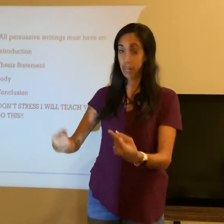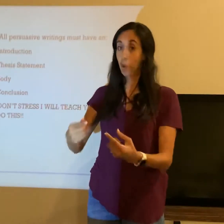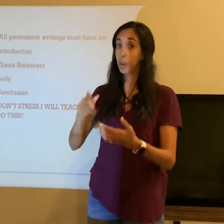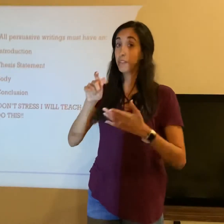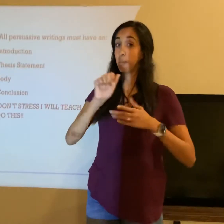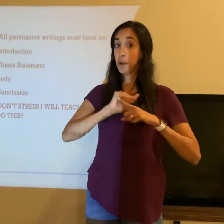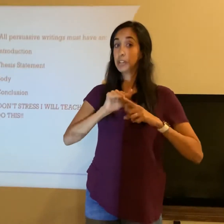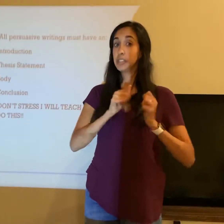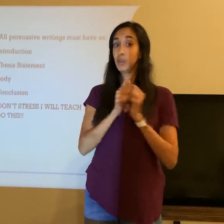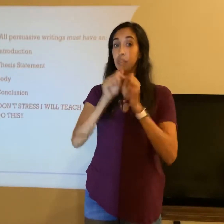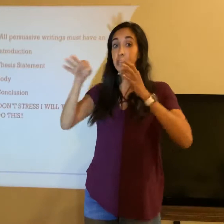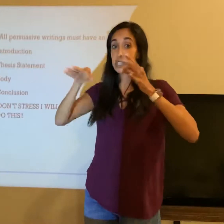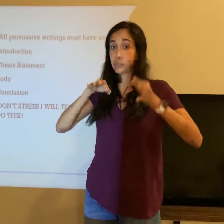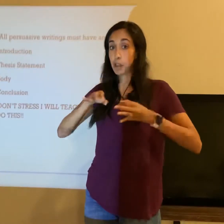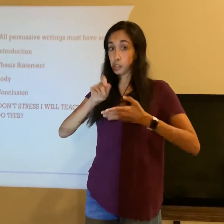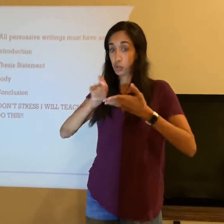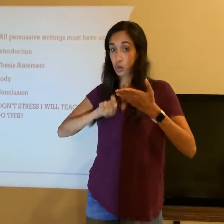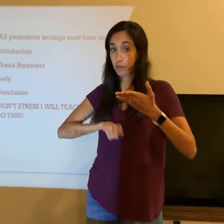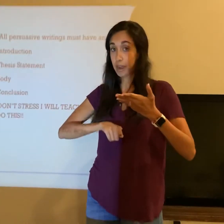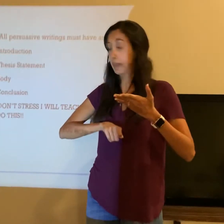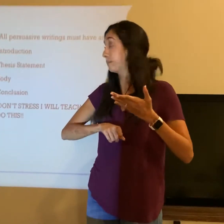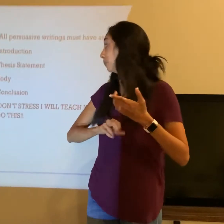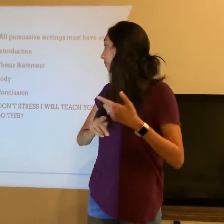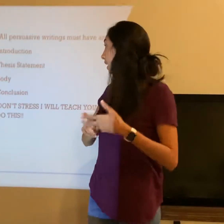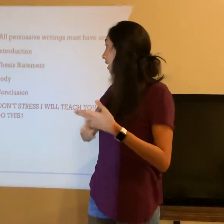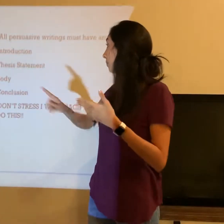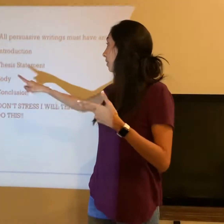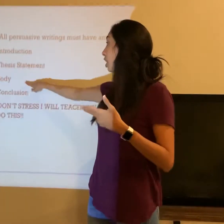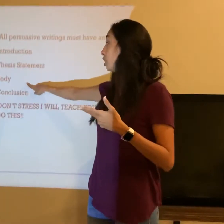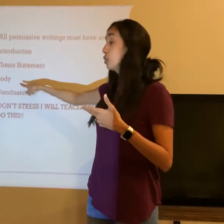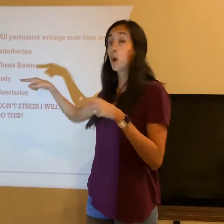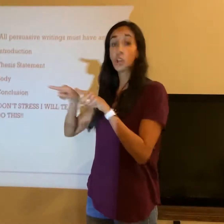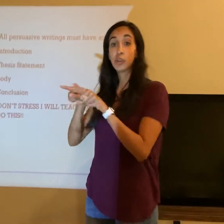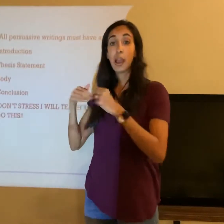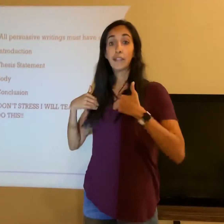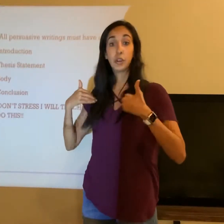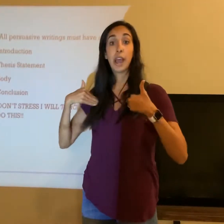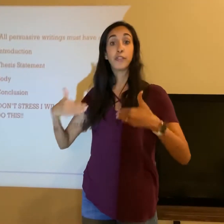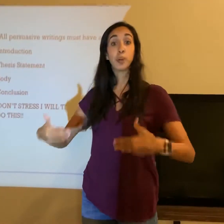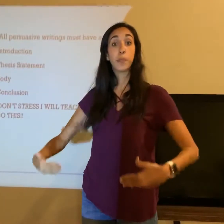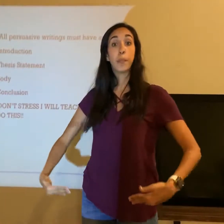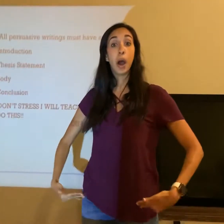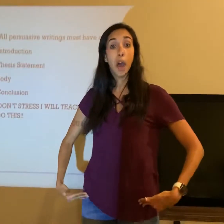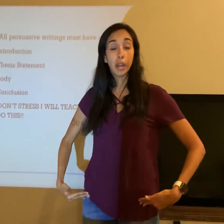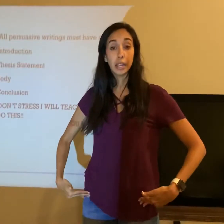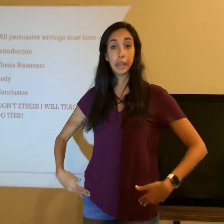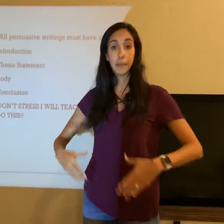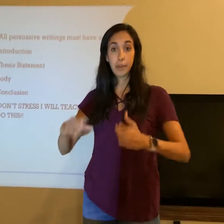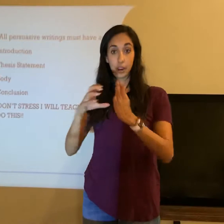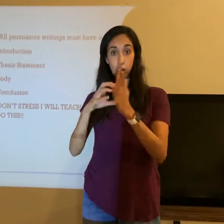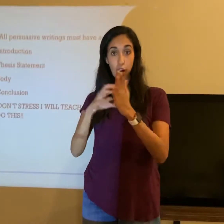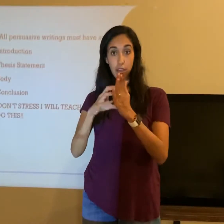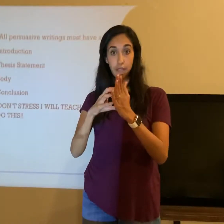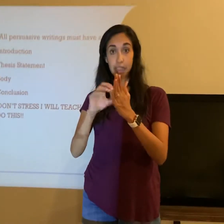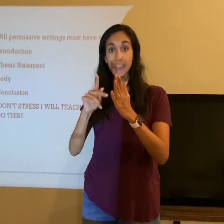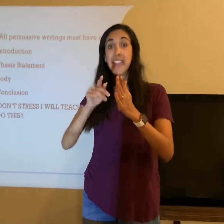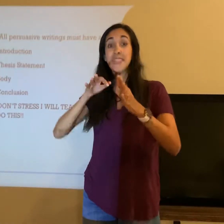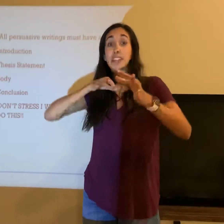We even practice it with the expository writing, okay? You also have to have your body paragraph, okay? That's where